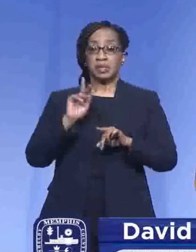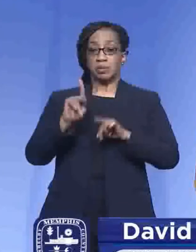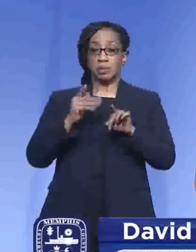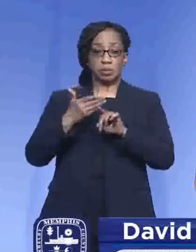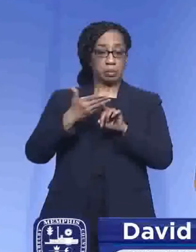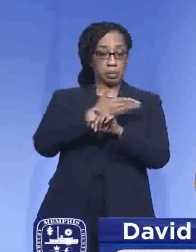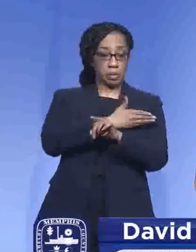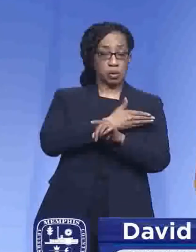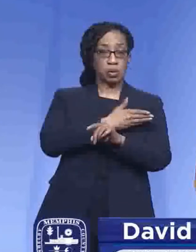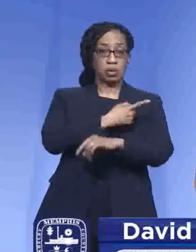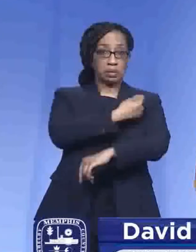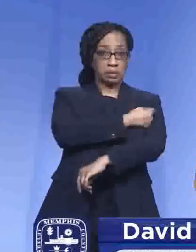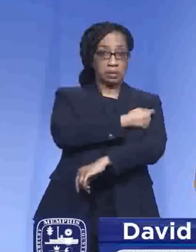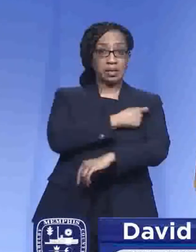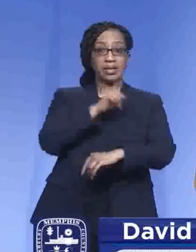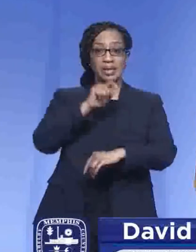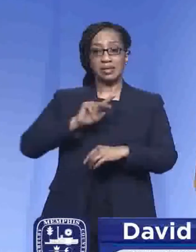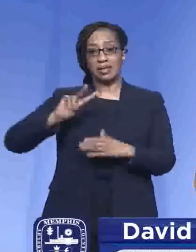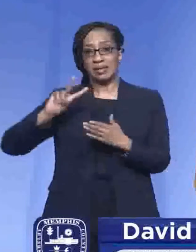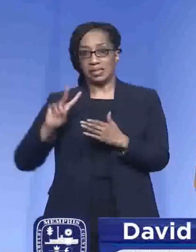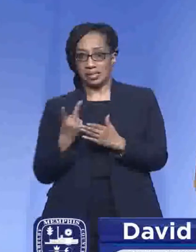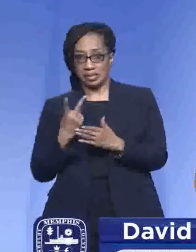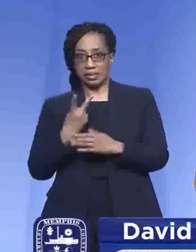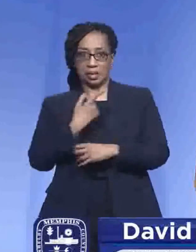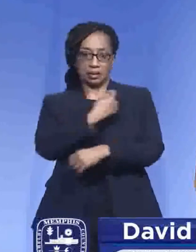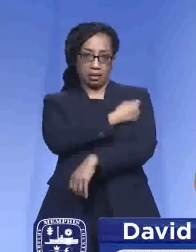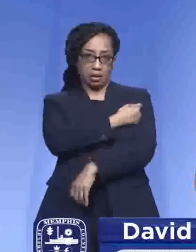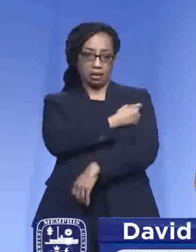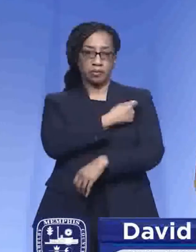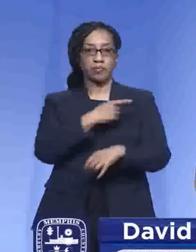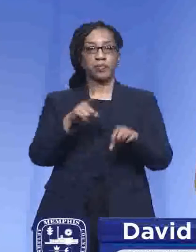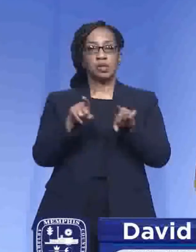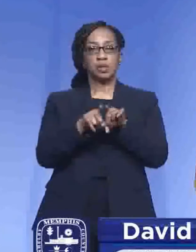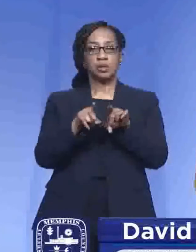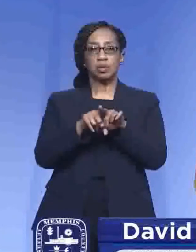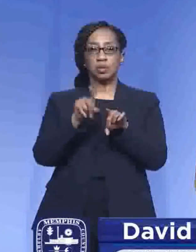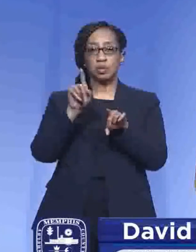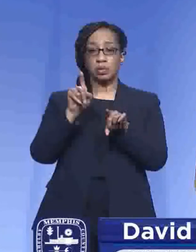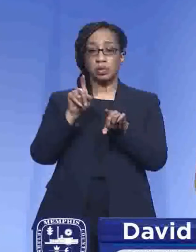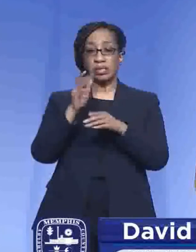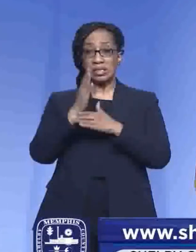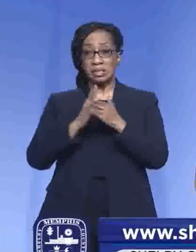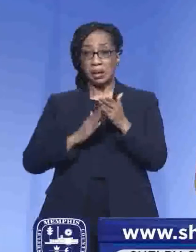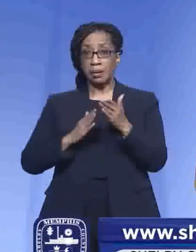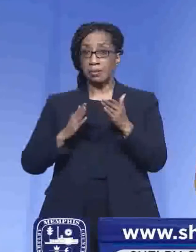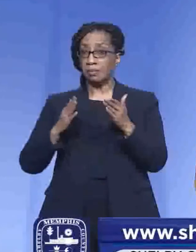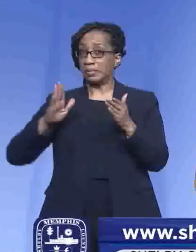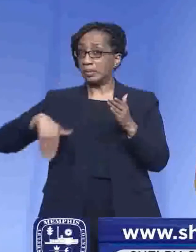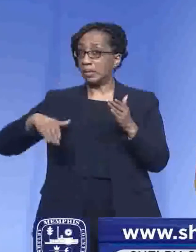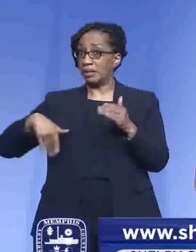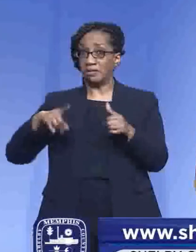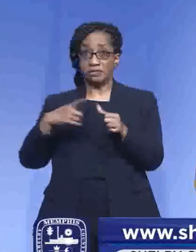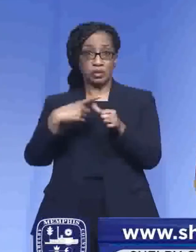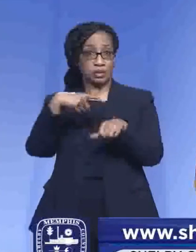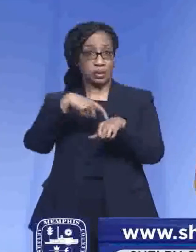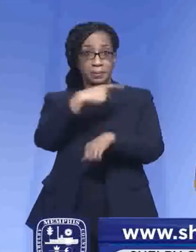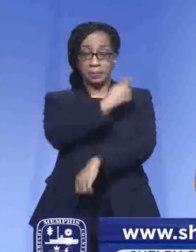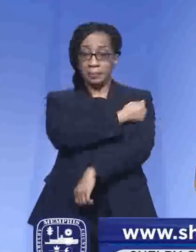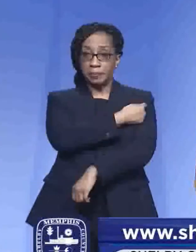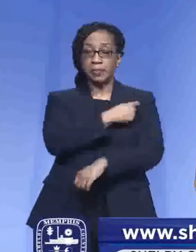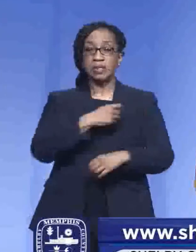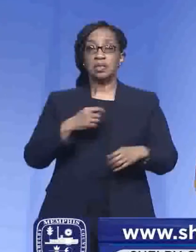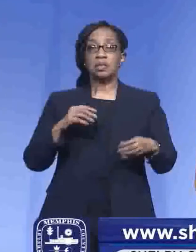been vaccinated and need their second dose, and we still need future first doses, right? So the number of